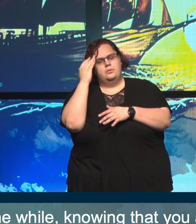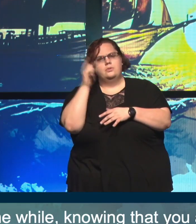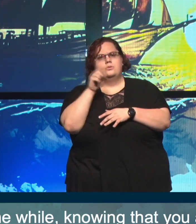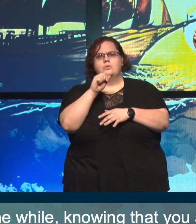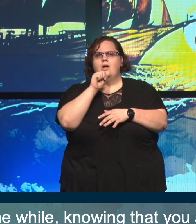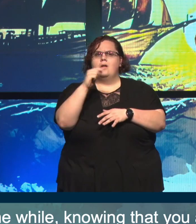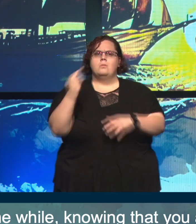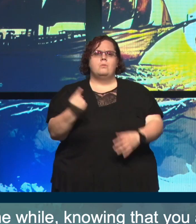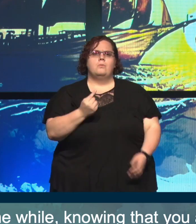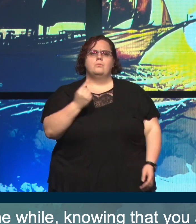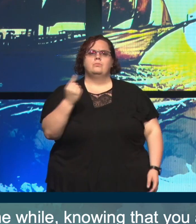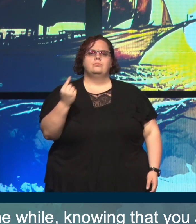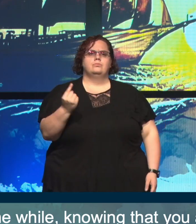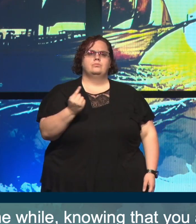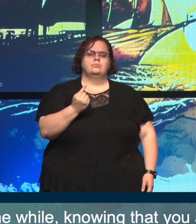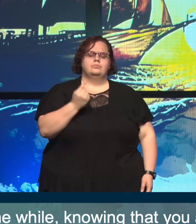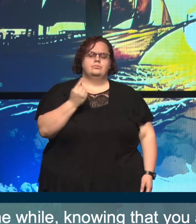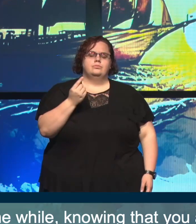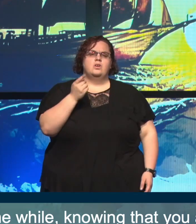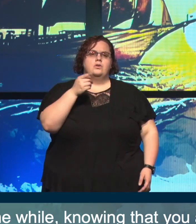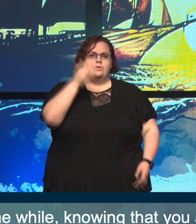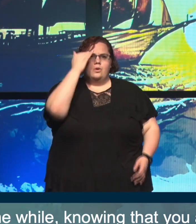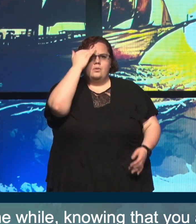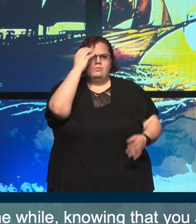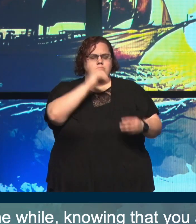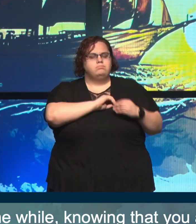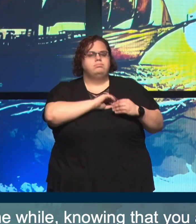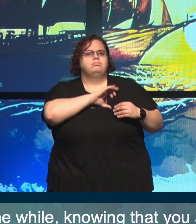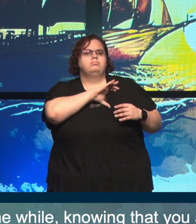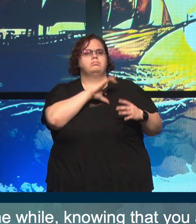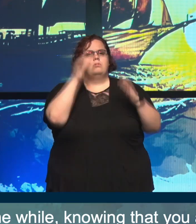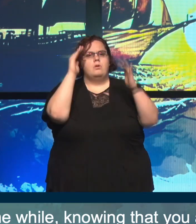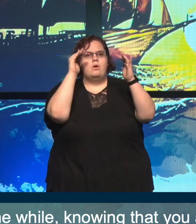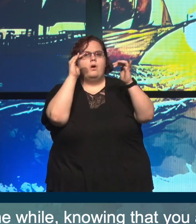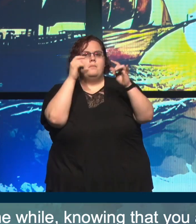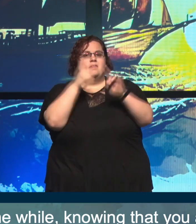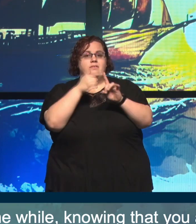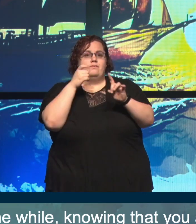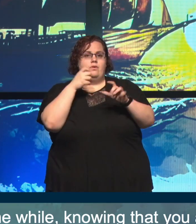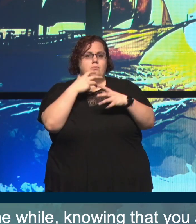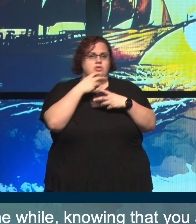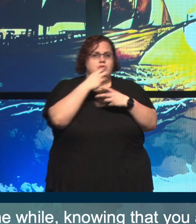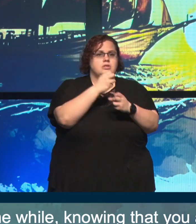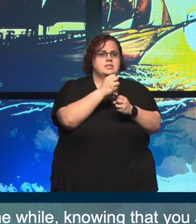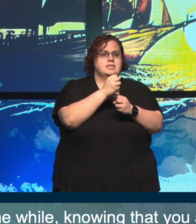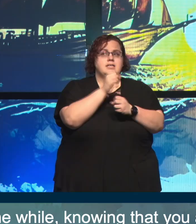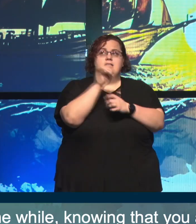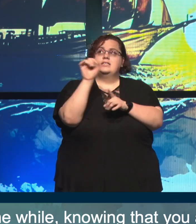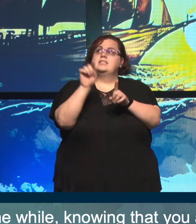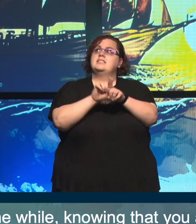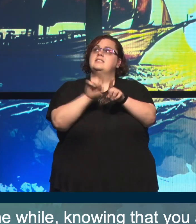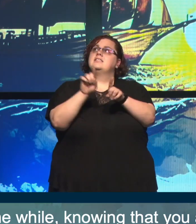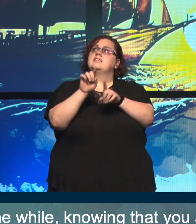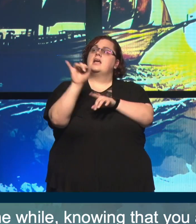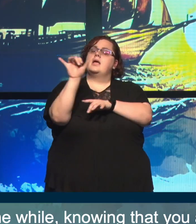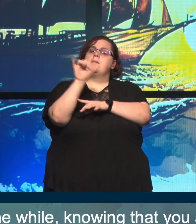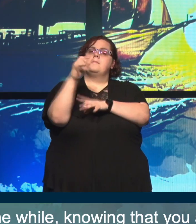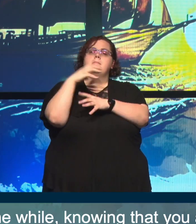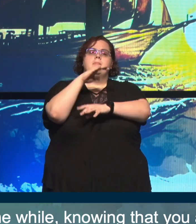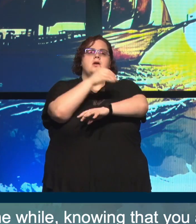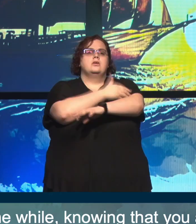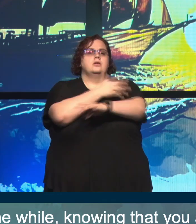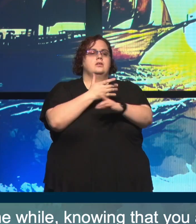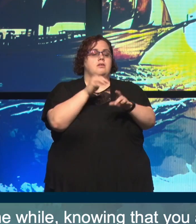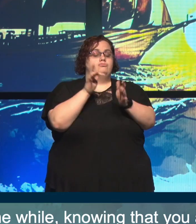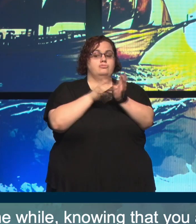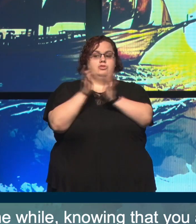that you are not alone. Knowing that you are filled with a hope that comes from trusting that the same power that raised Christ Jesus from the